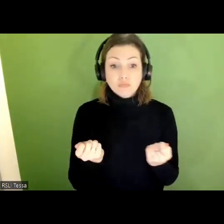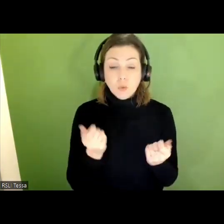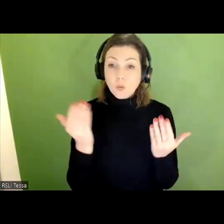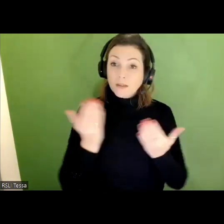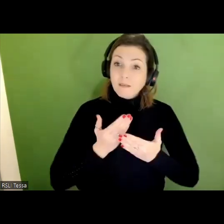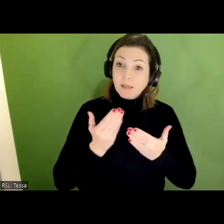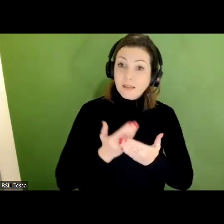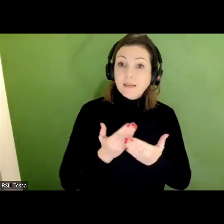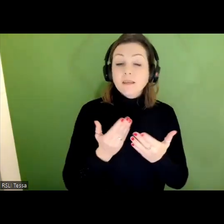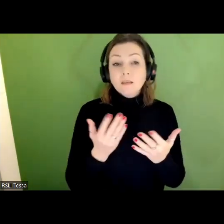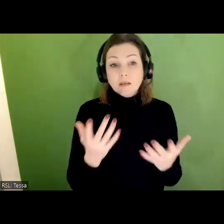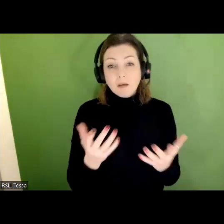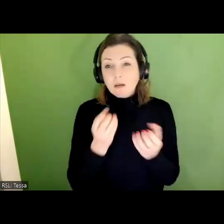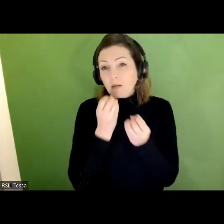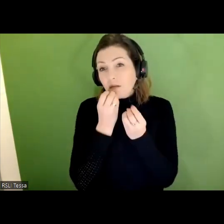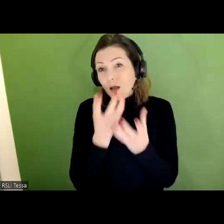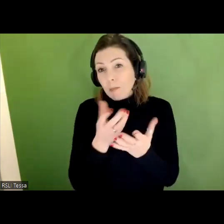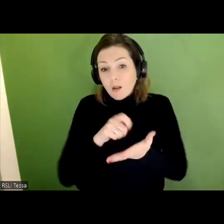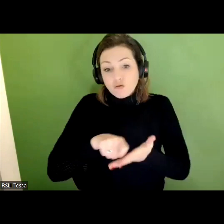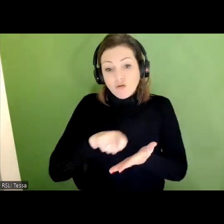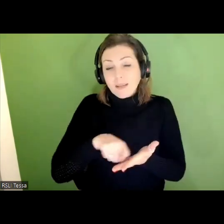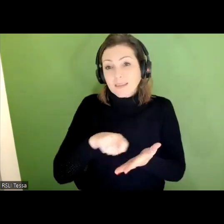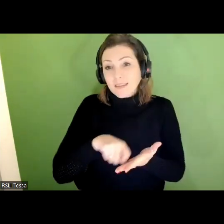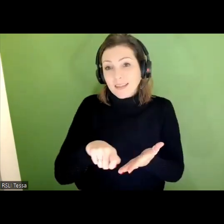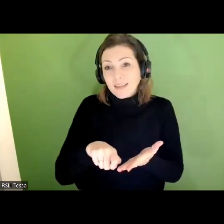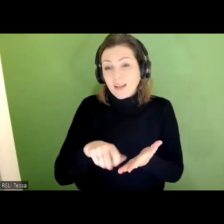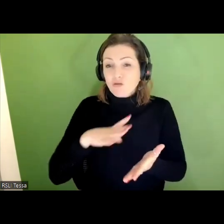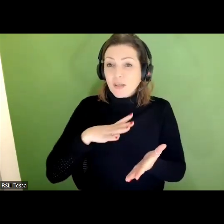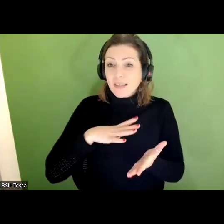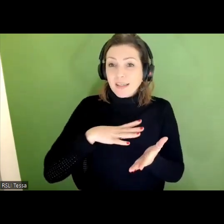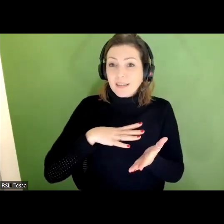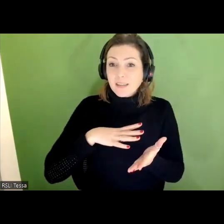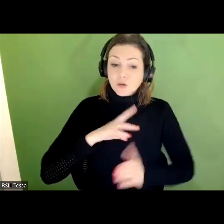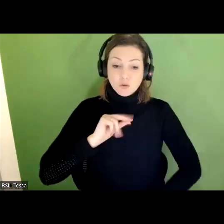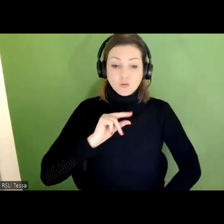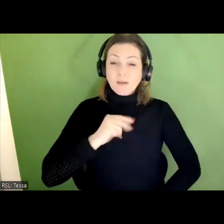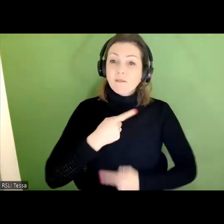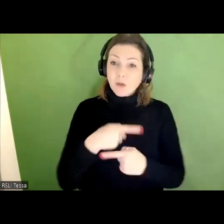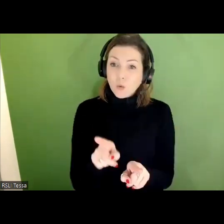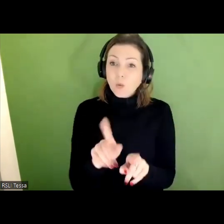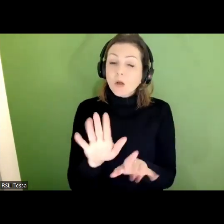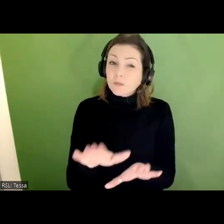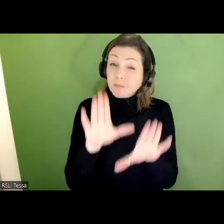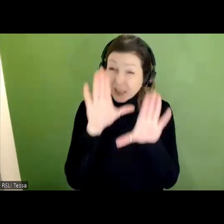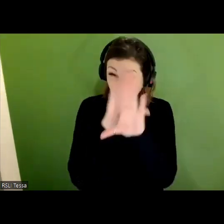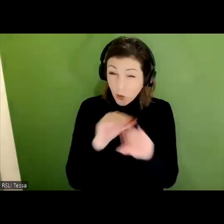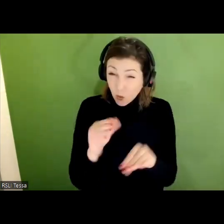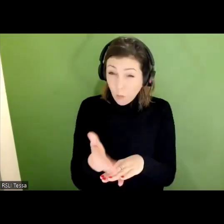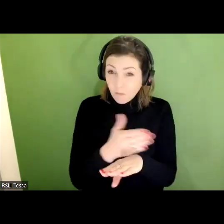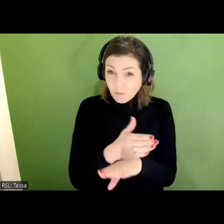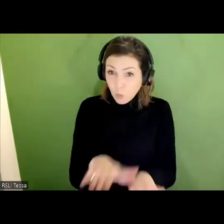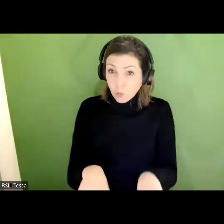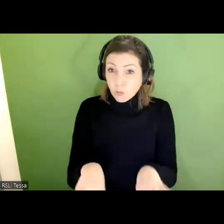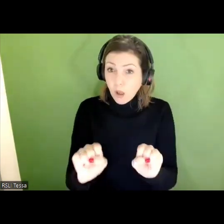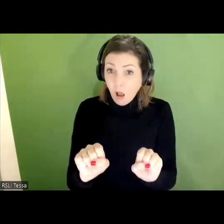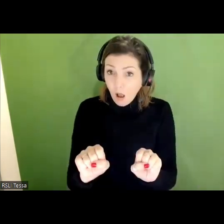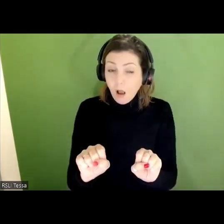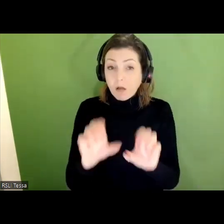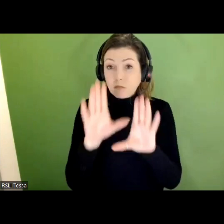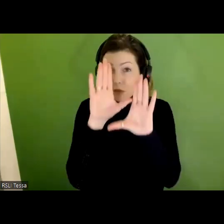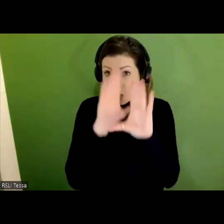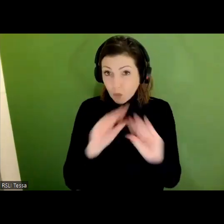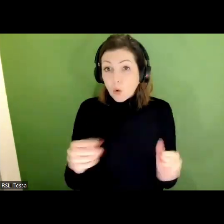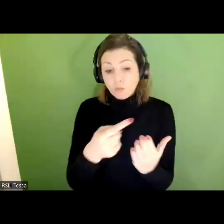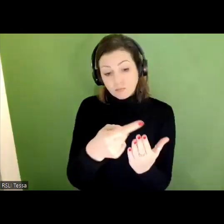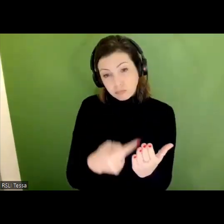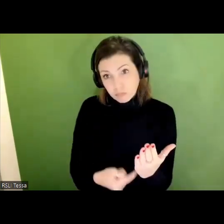absolutely fabulous writing lined up for you. Just a tiny bit of housekeeping before we start. There's